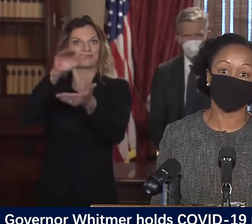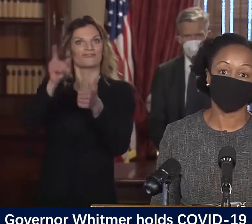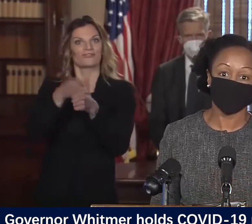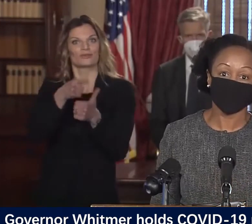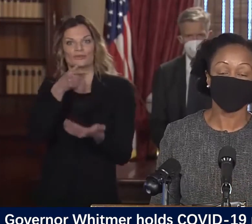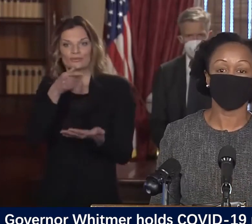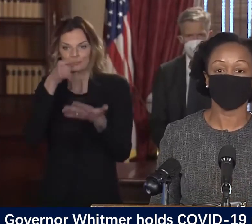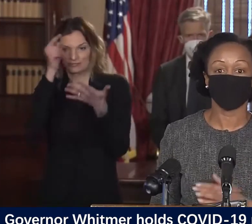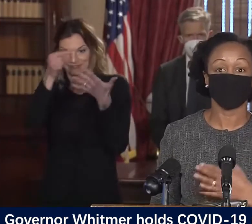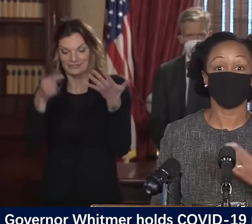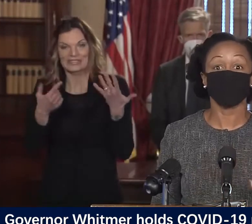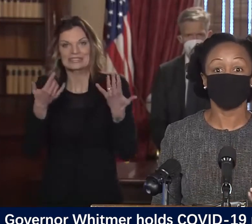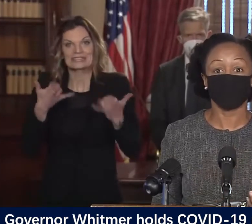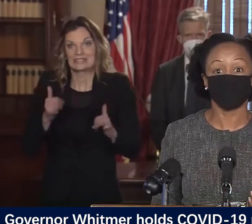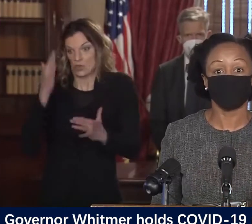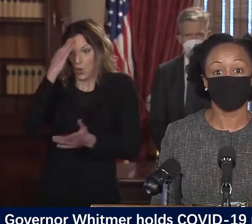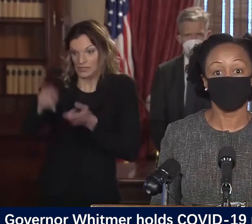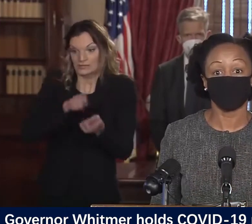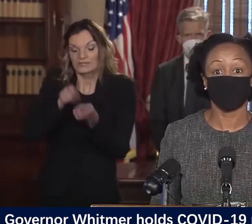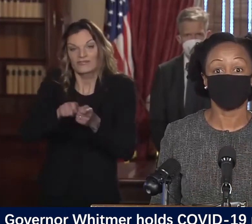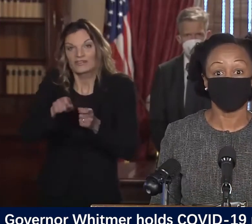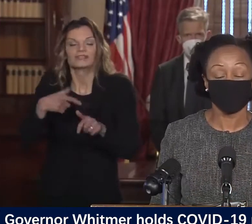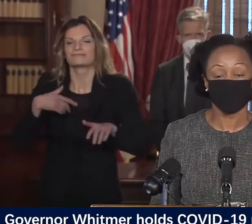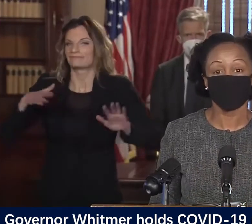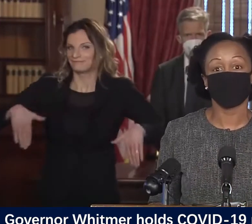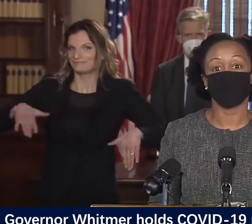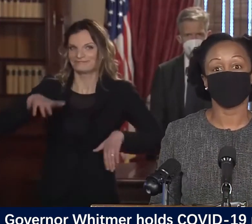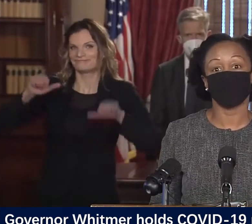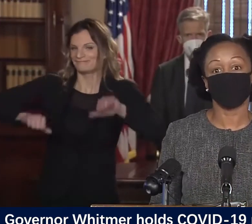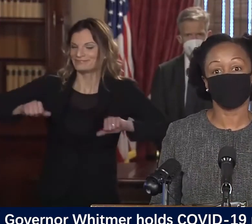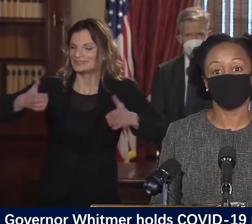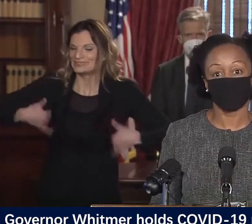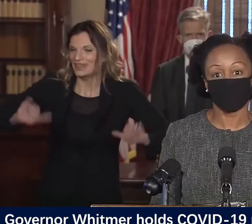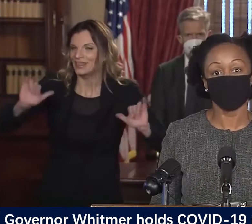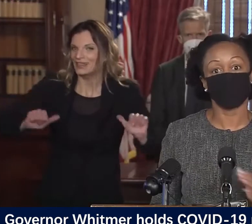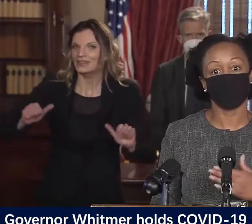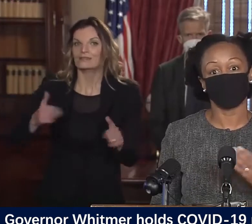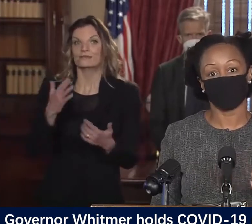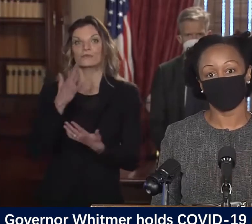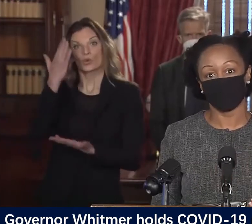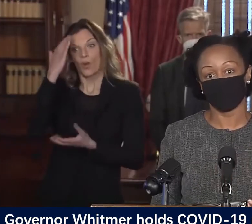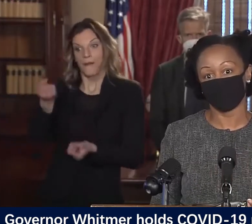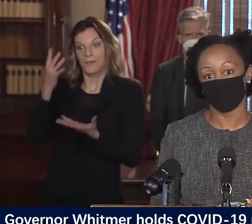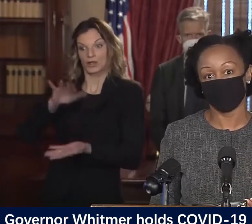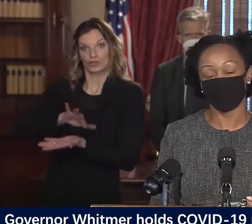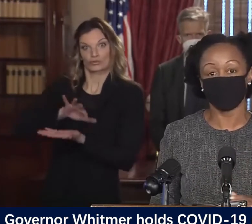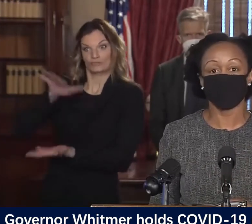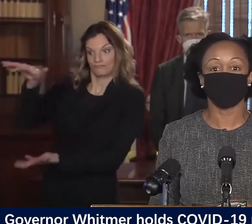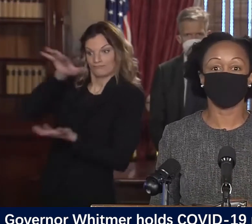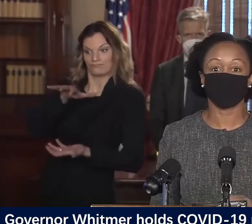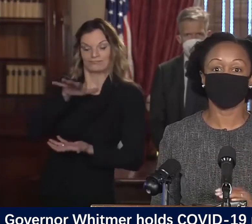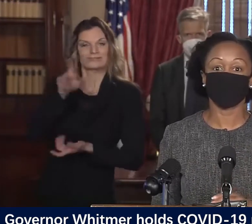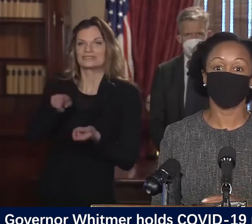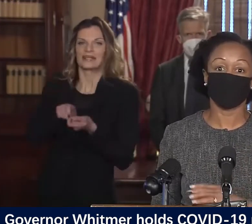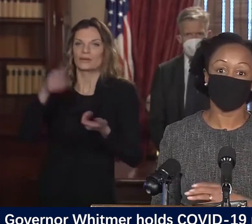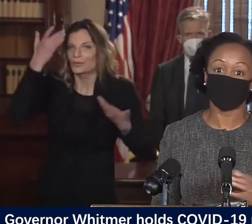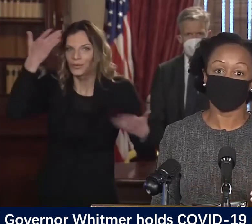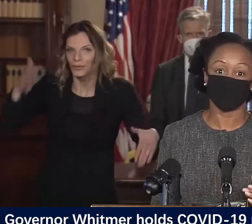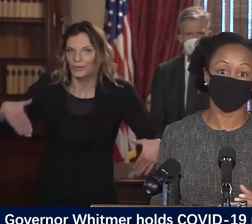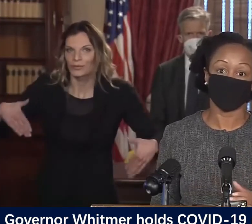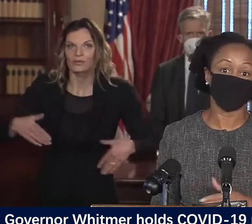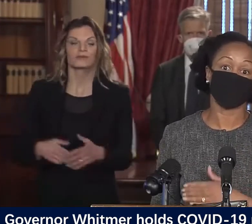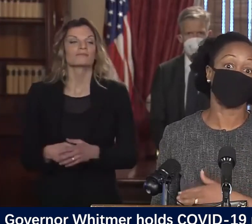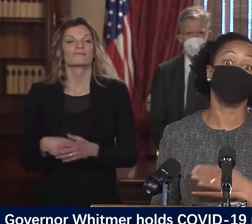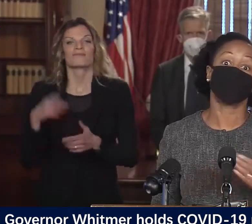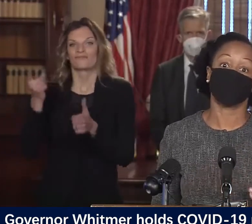that are uncertain. We actually don't know the actual amount that we will receive when a vaccine is approved. But I can tell you, we now